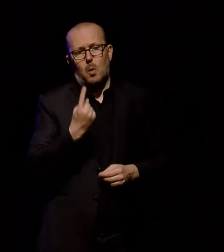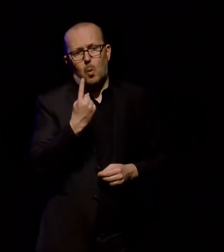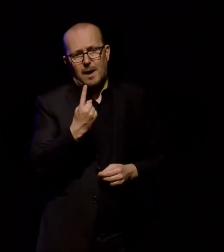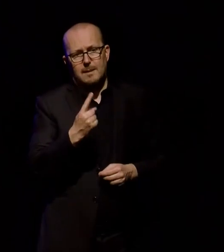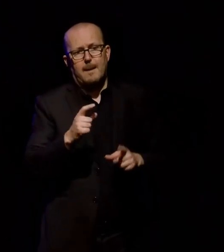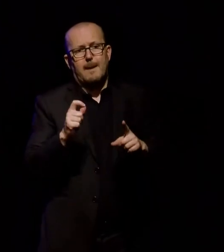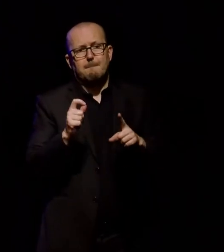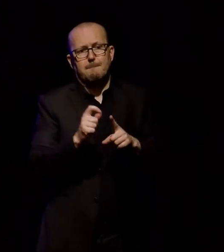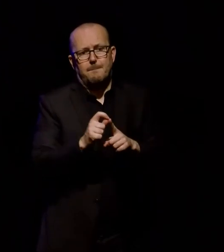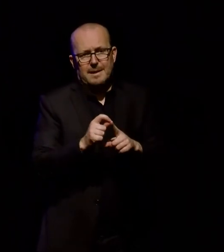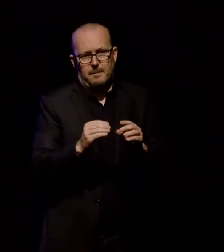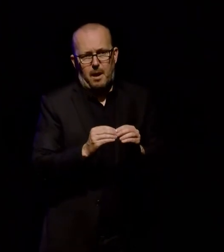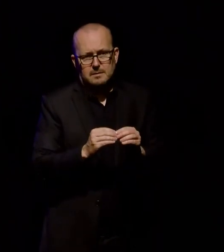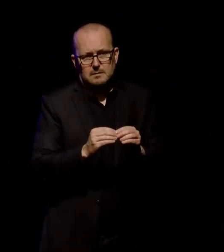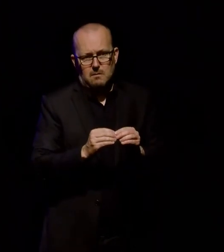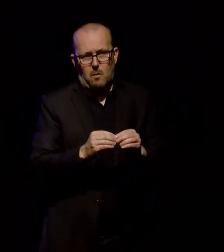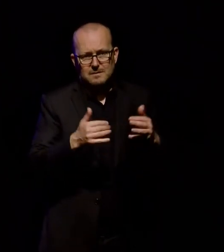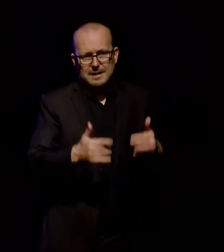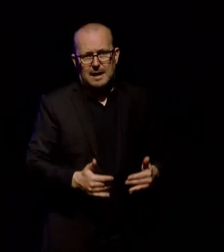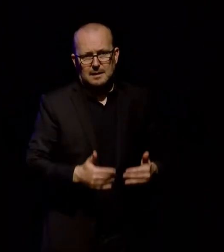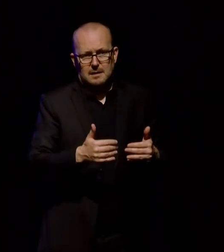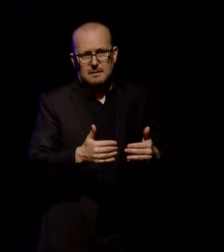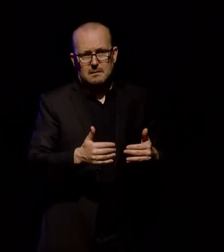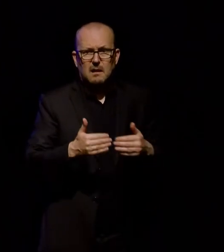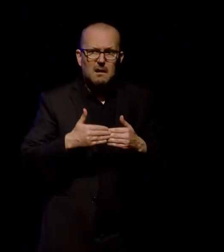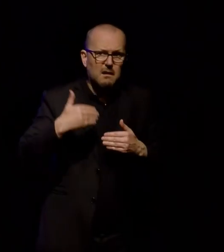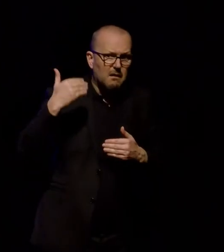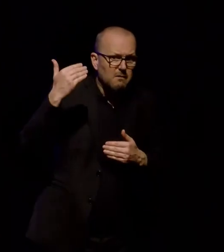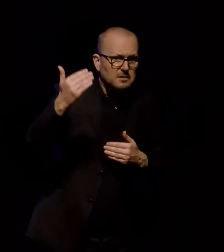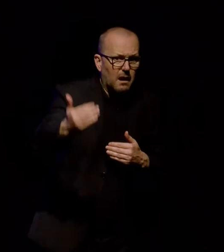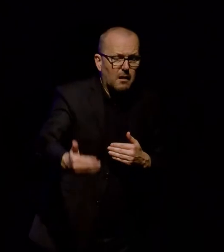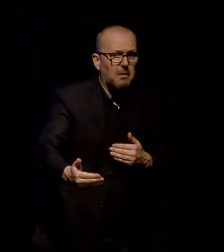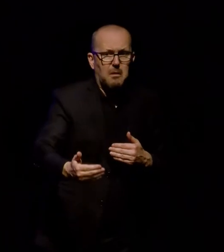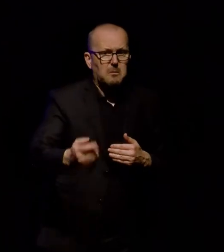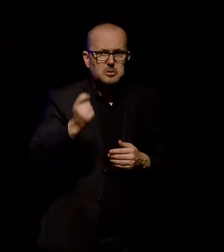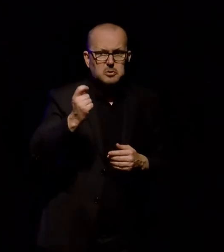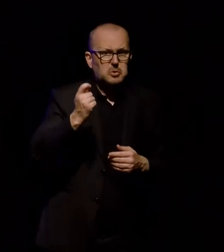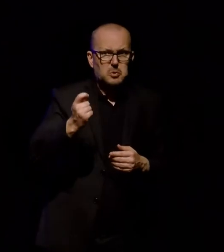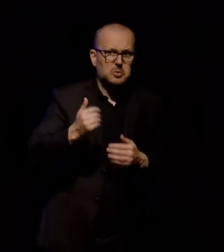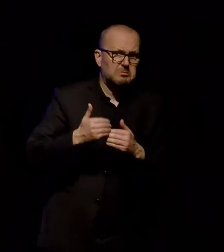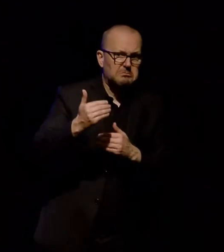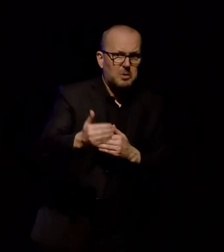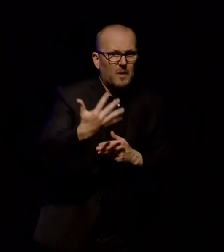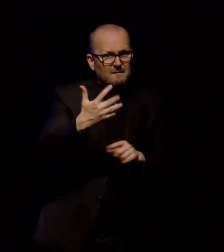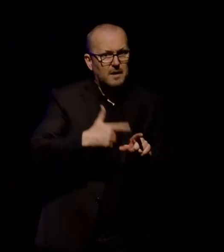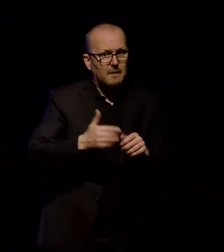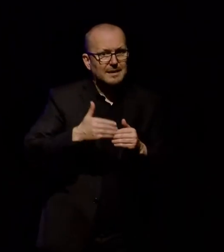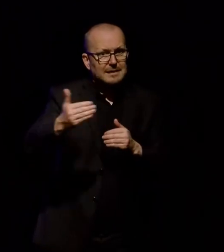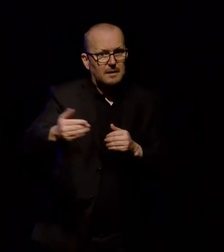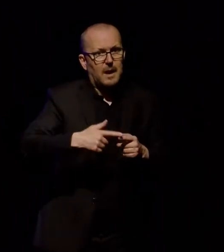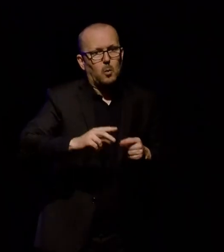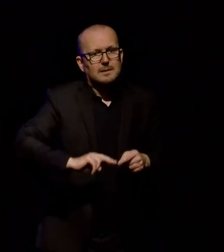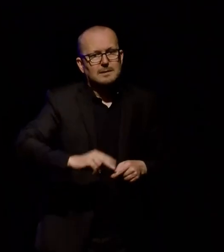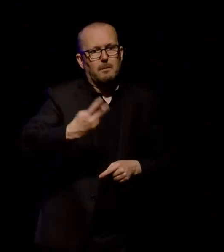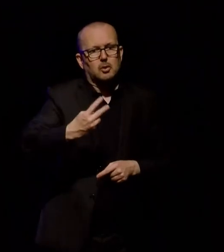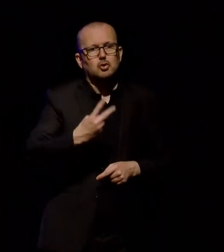planned digitization projects, the library is likely to have over 2 petabytes of data in its care within 5 years. So